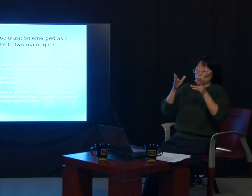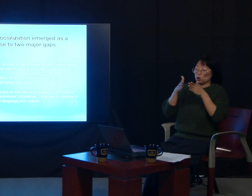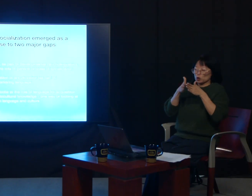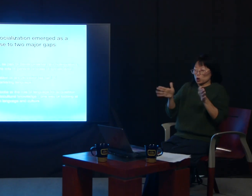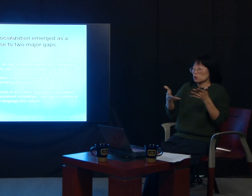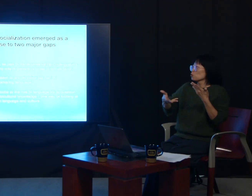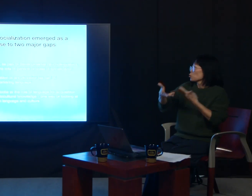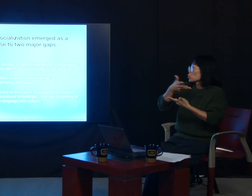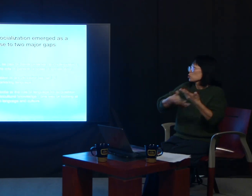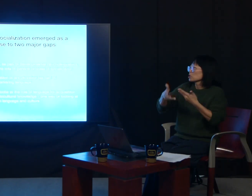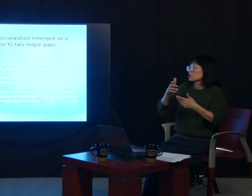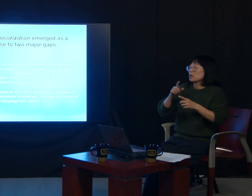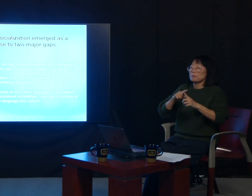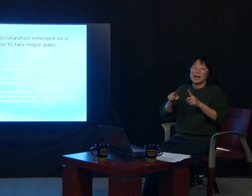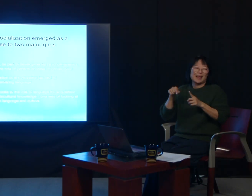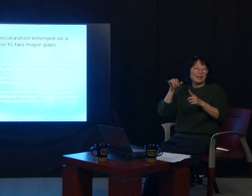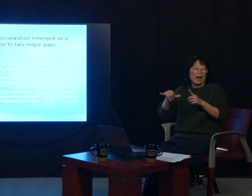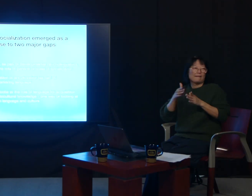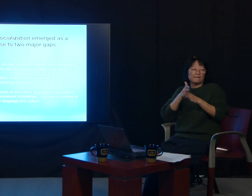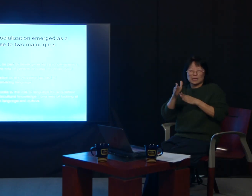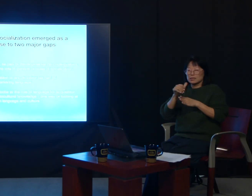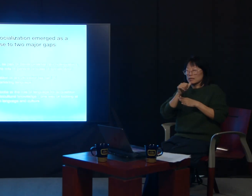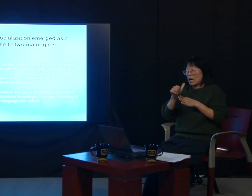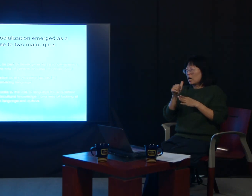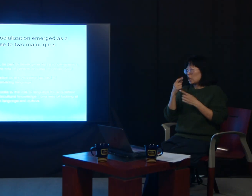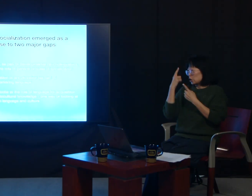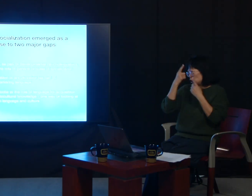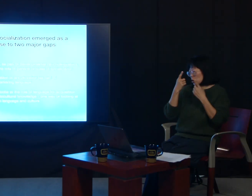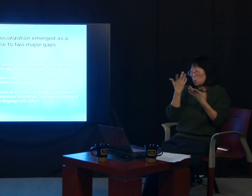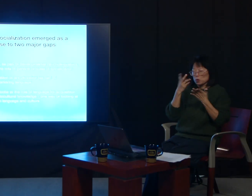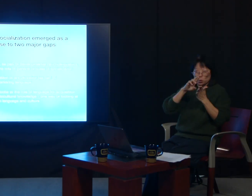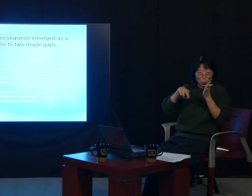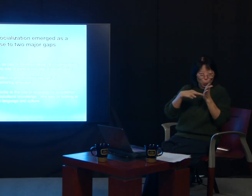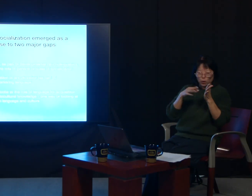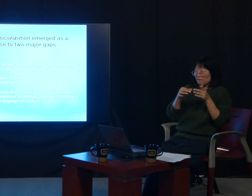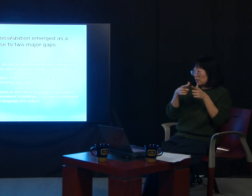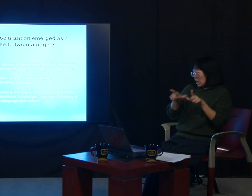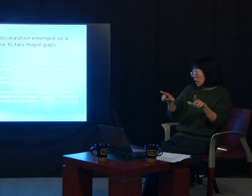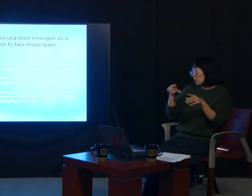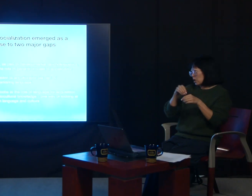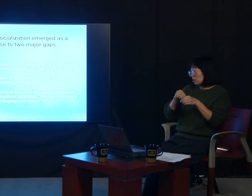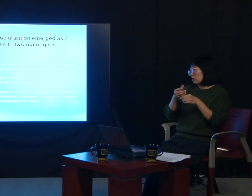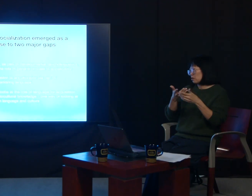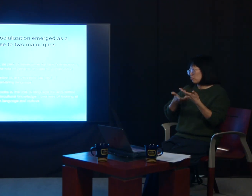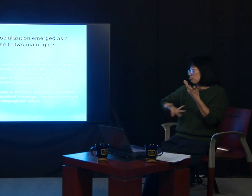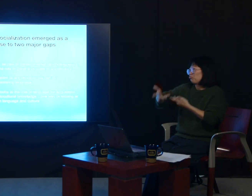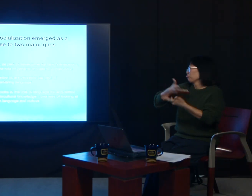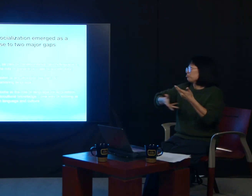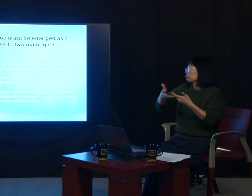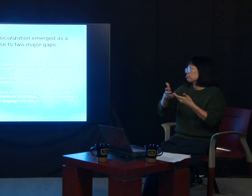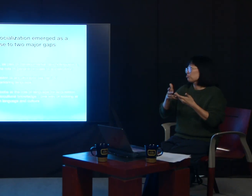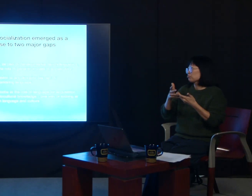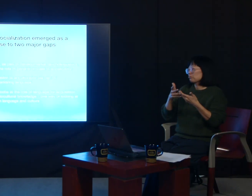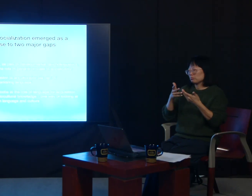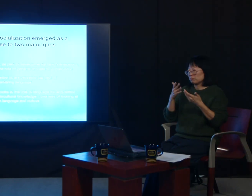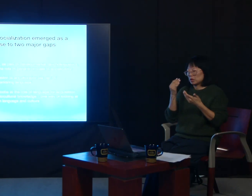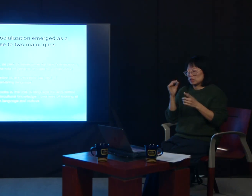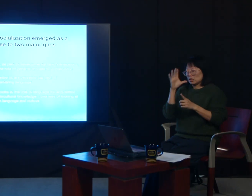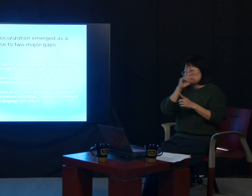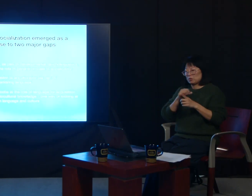of general socialization, but that field isn't considered the norm, if you will, in socialization. They